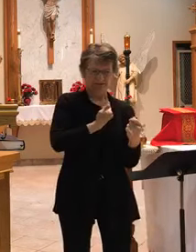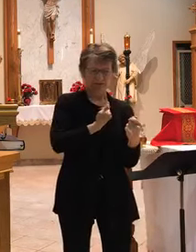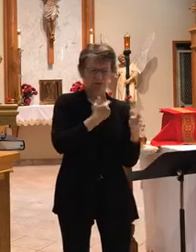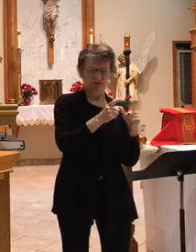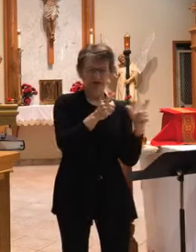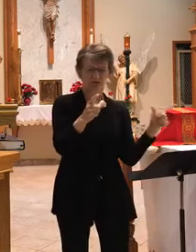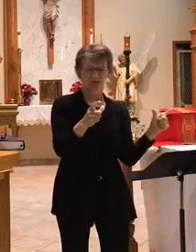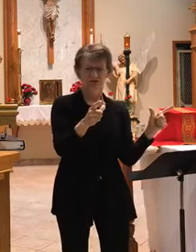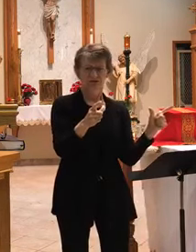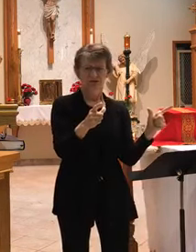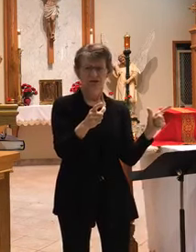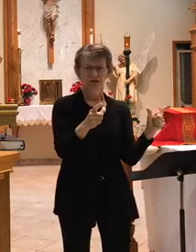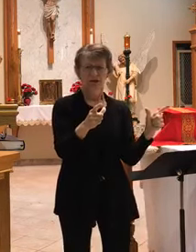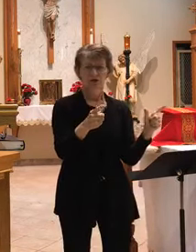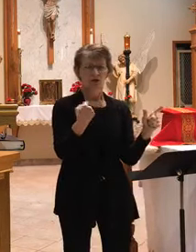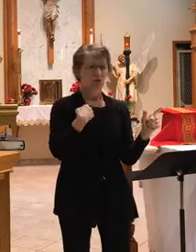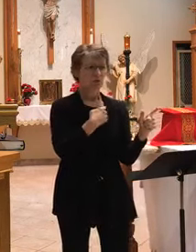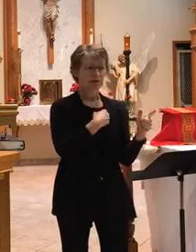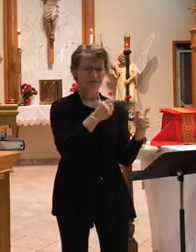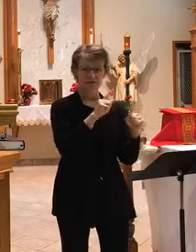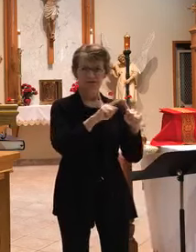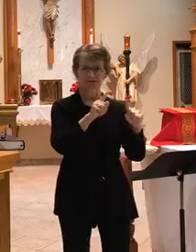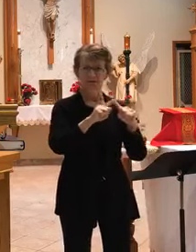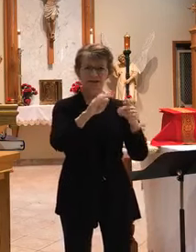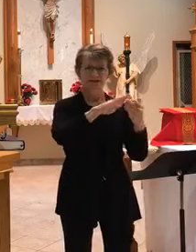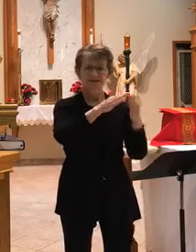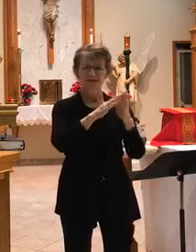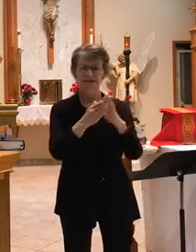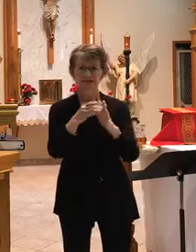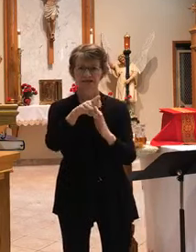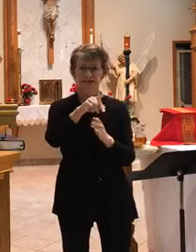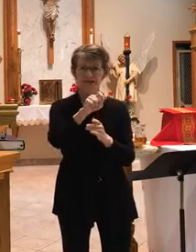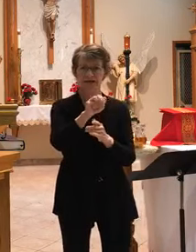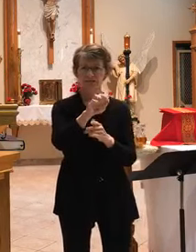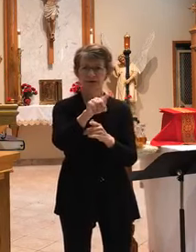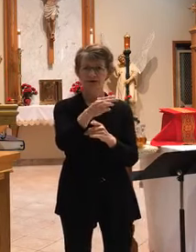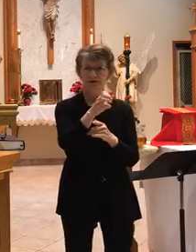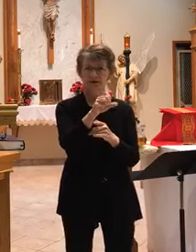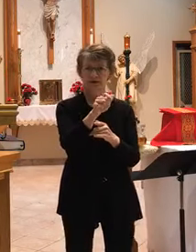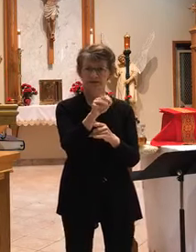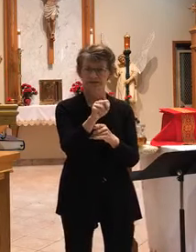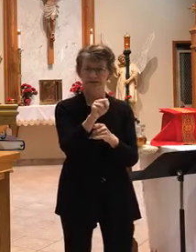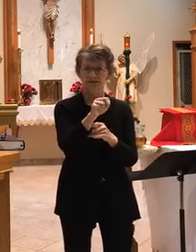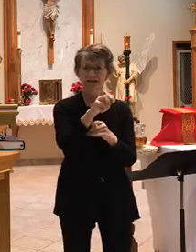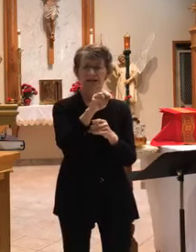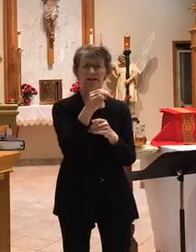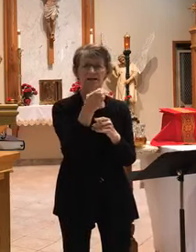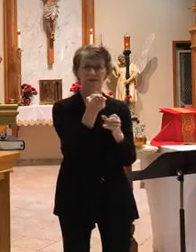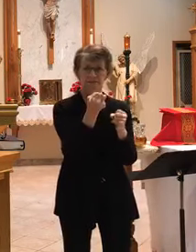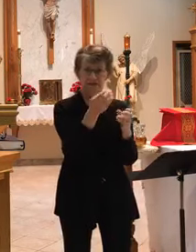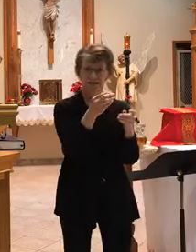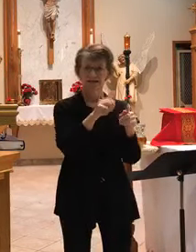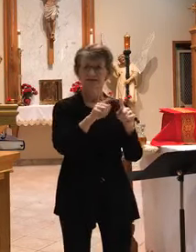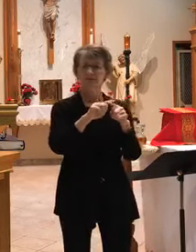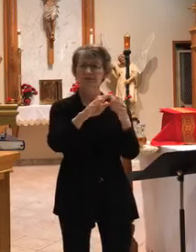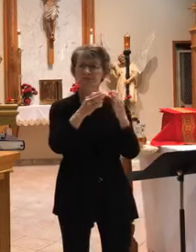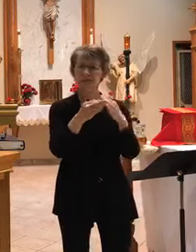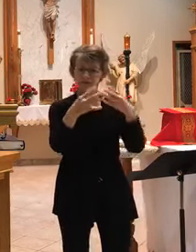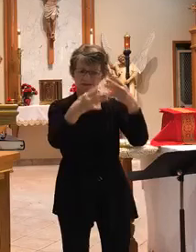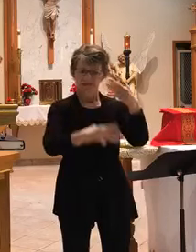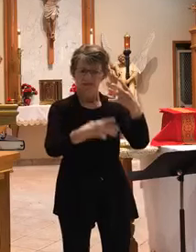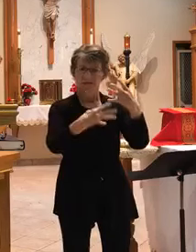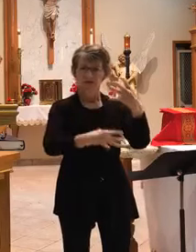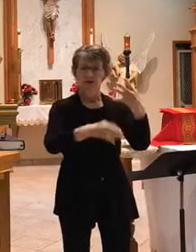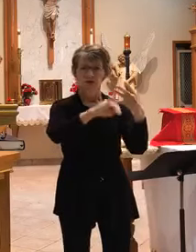language? We are Parthians, Medes, and Elamites, inhabitants of Mesopotamia,